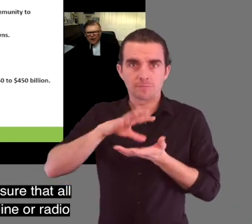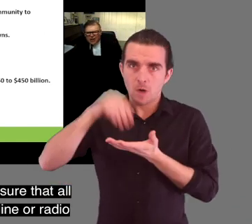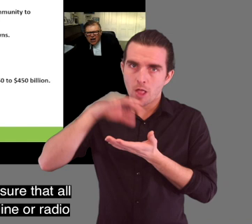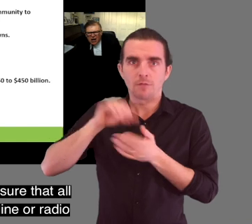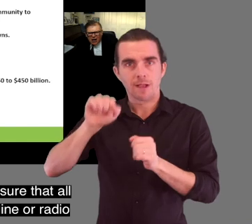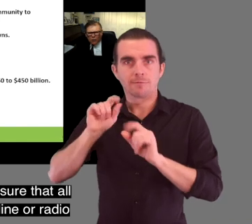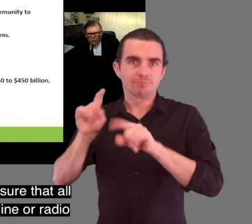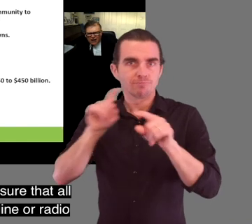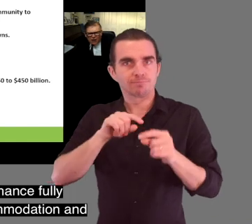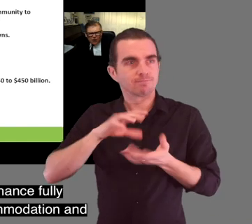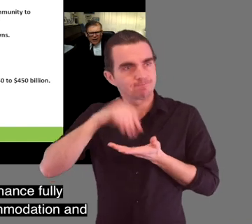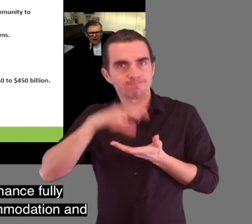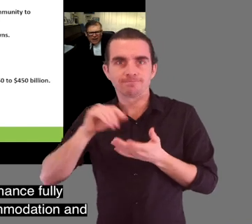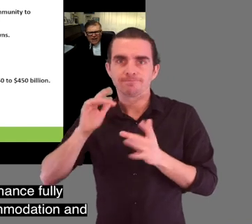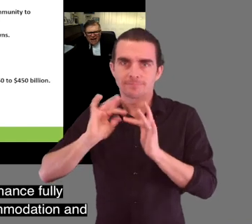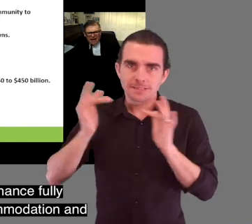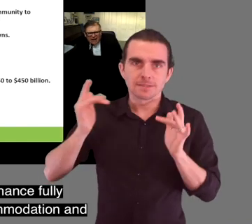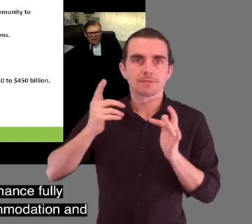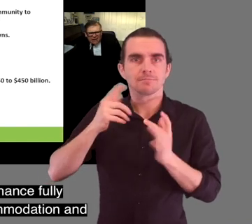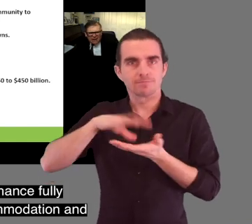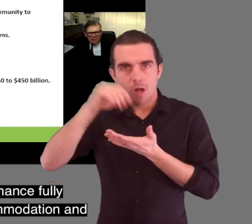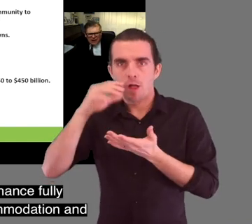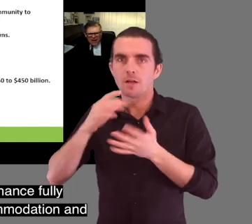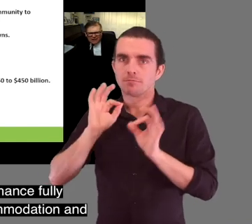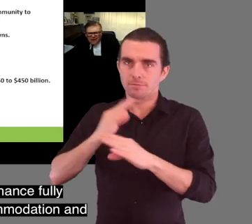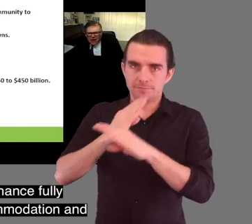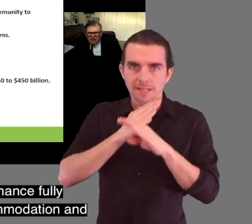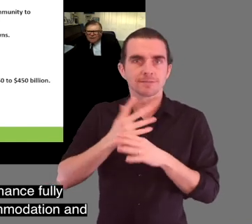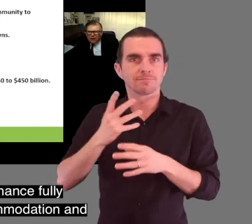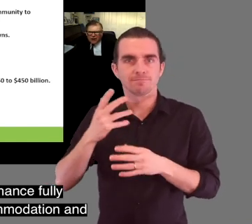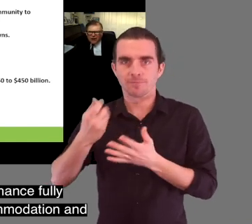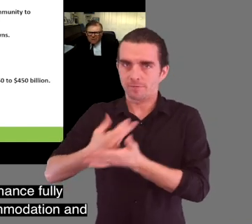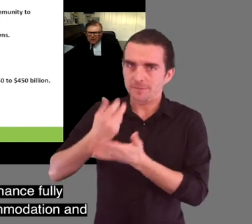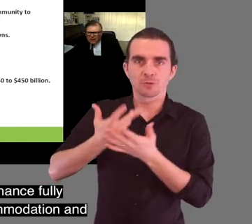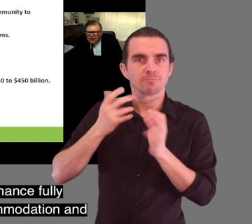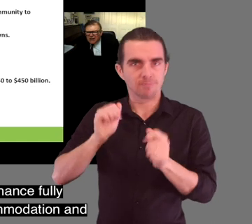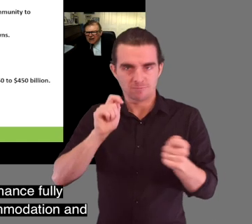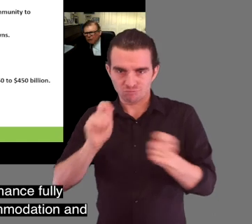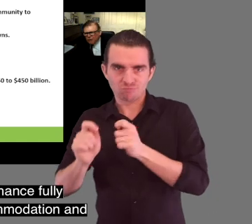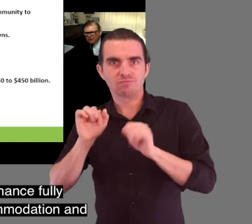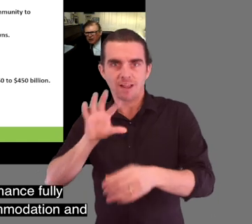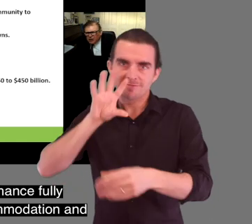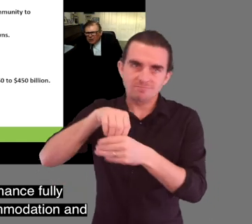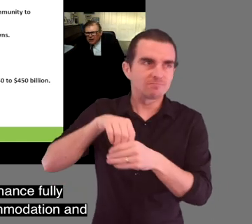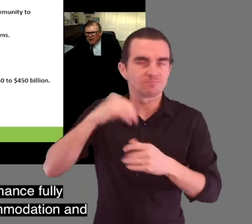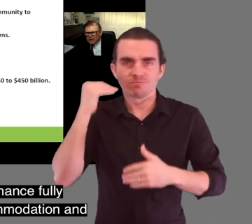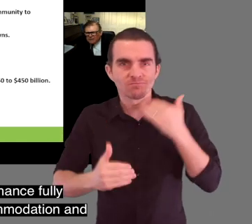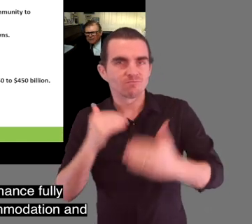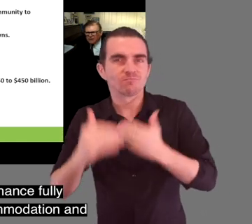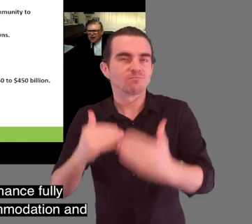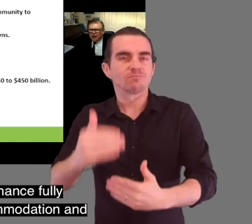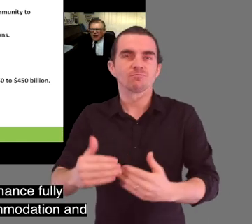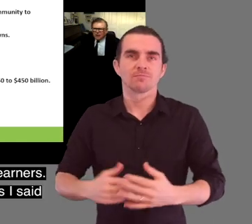online or radio learning, and protect and enhance fully, especially reasonable accommodations